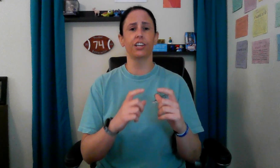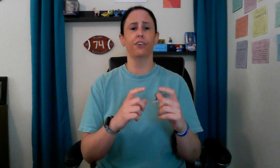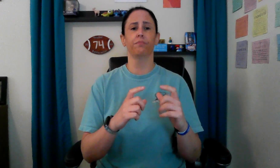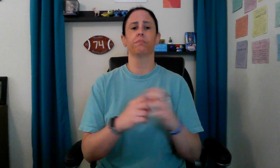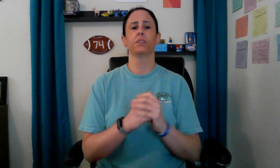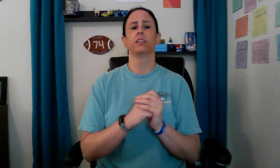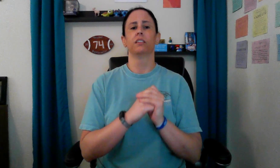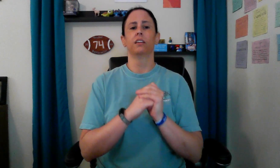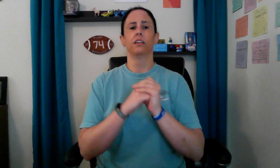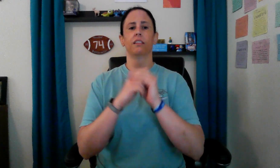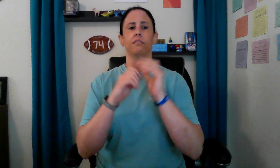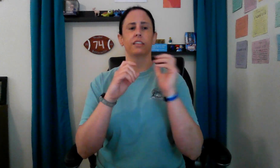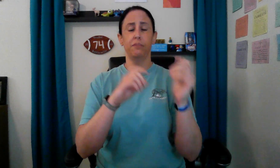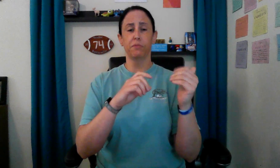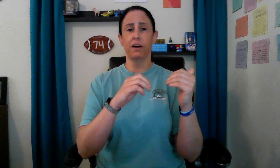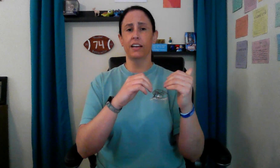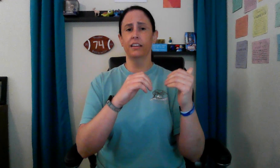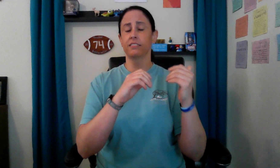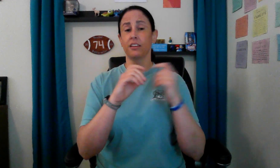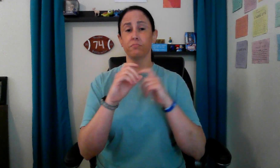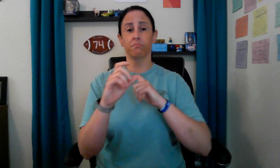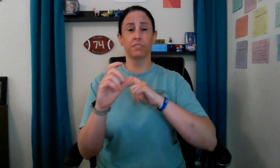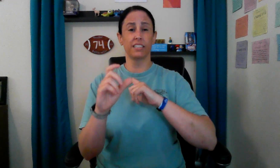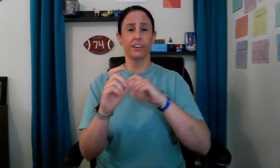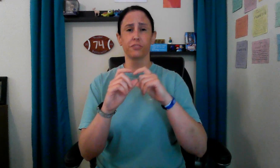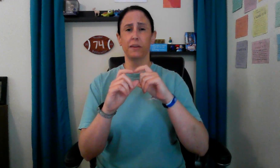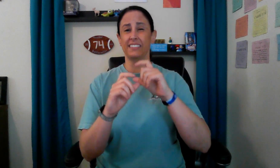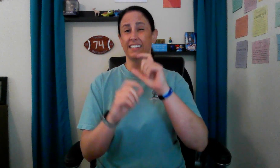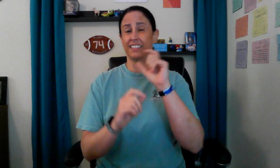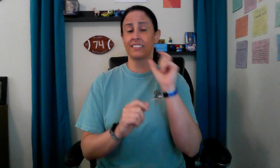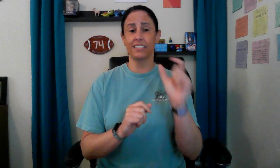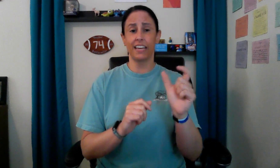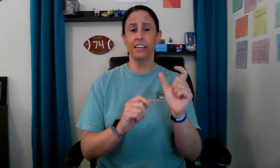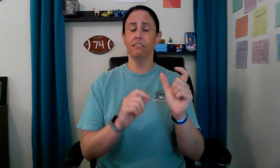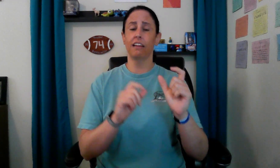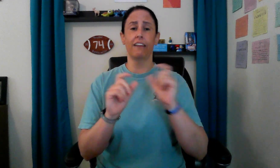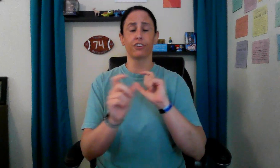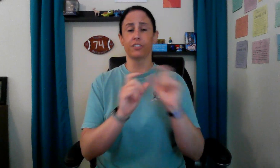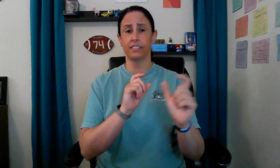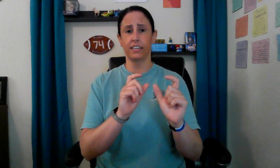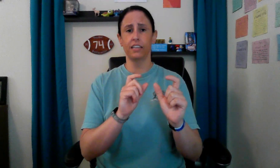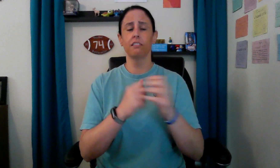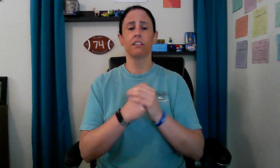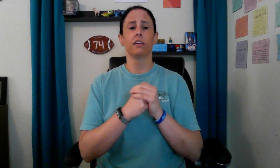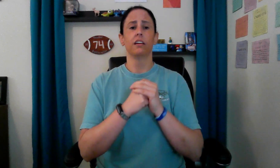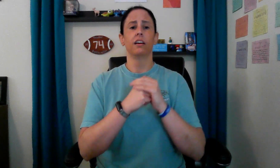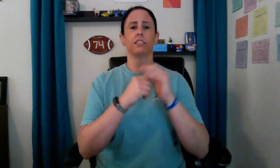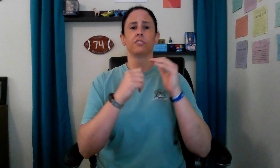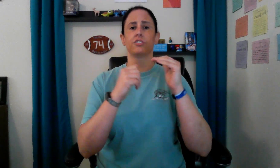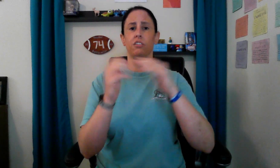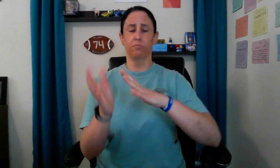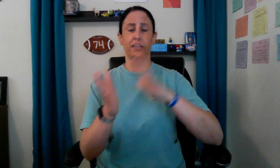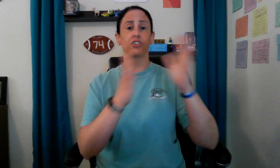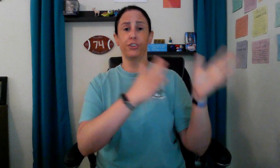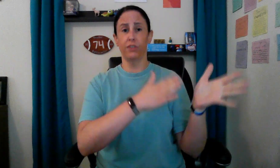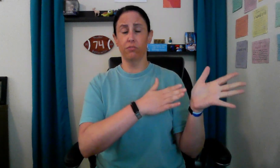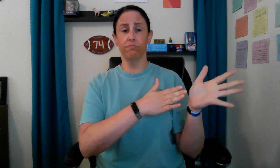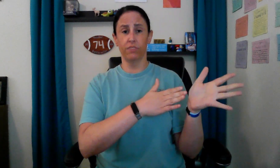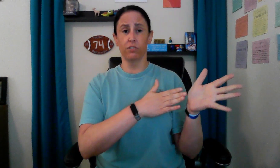know. Keep in mind, some signers might sign the state after the city. So make sure you know